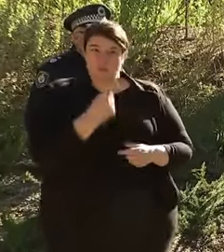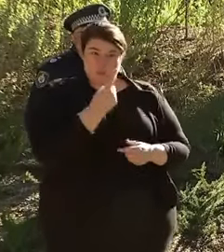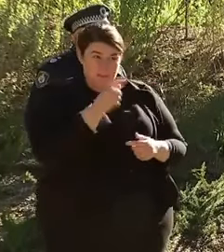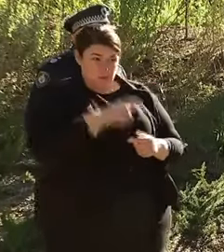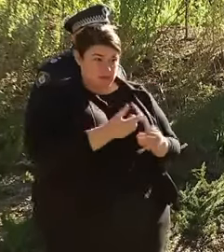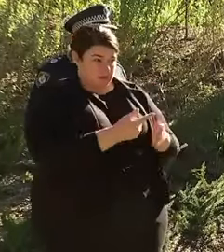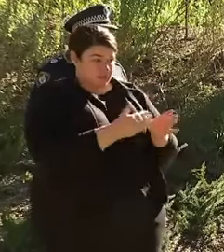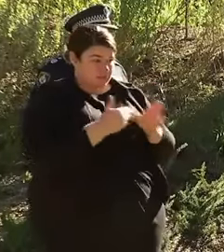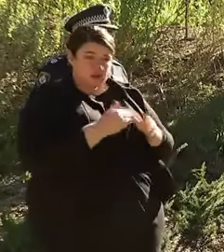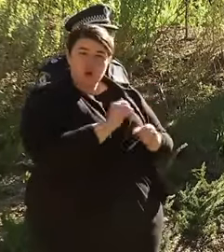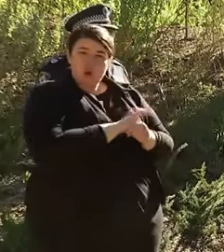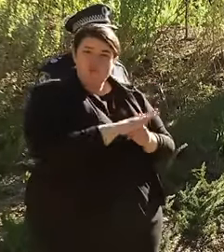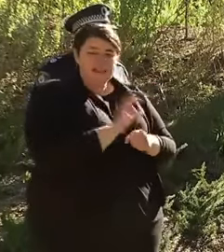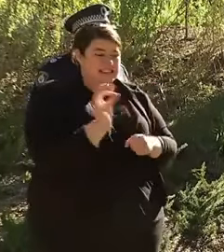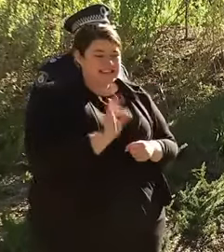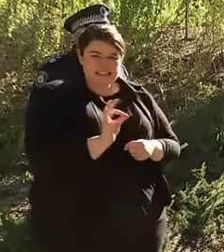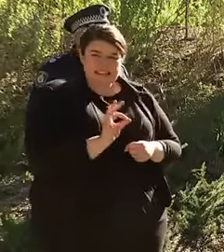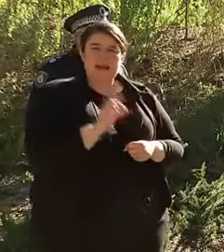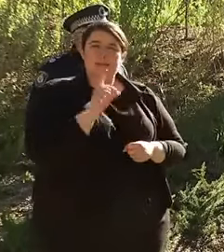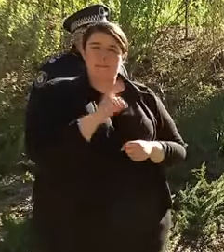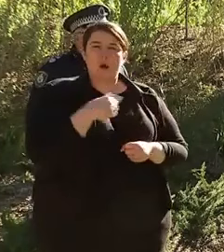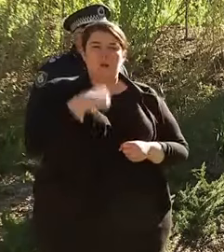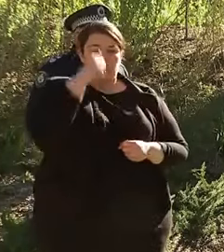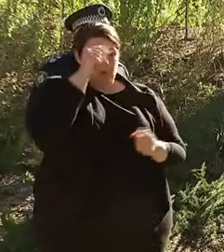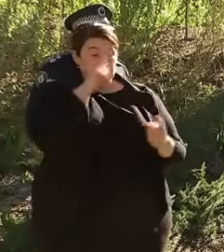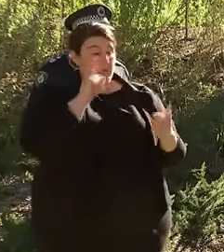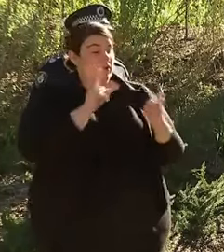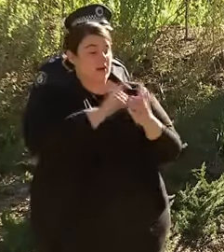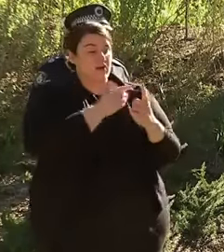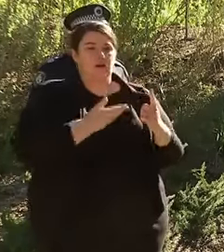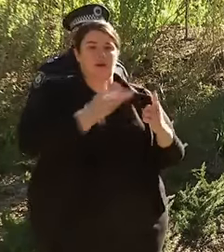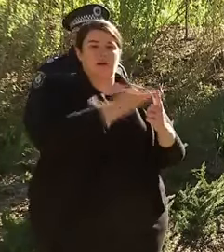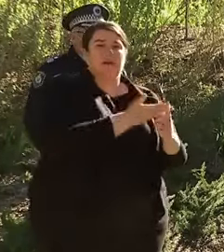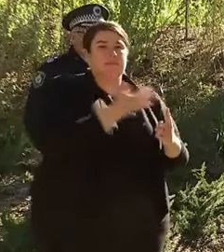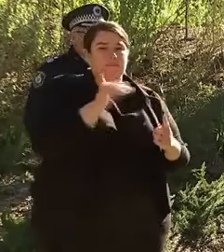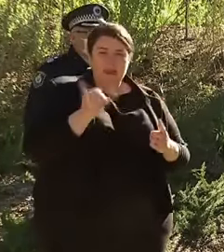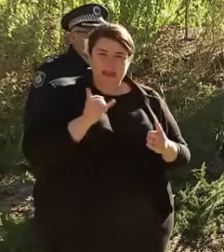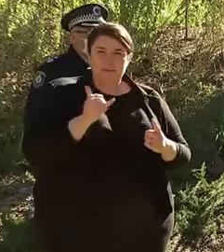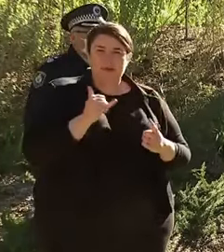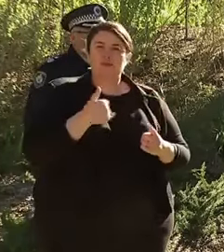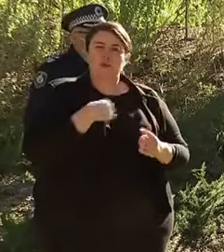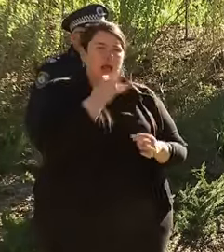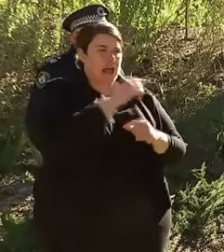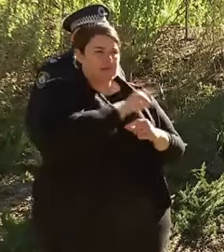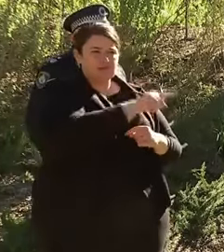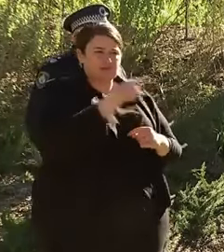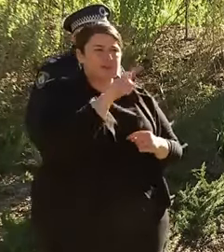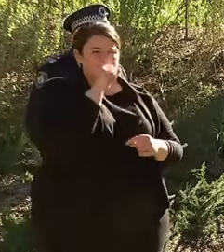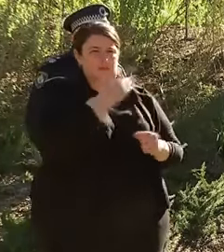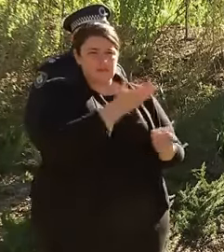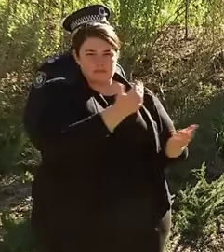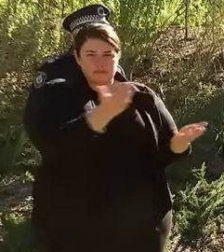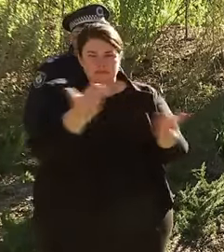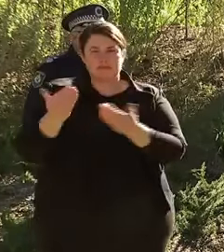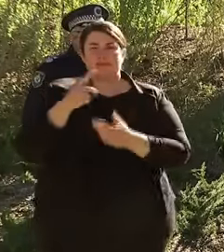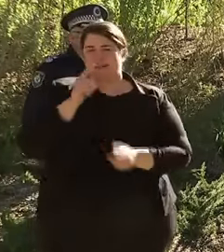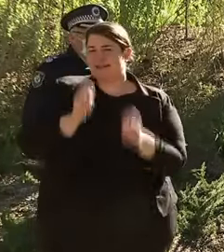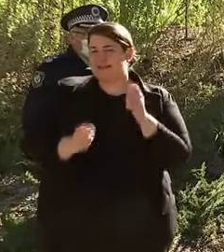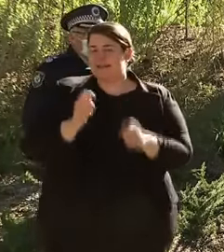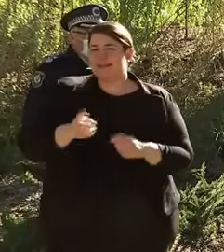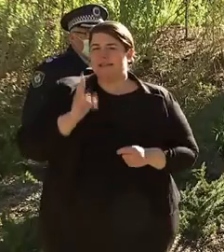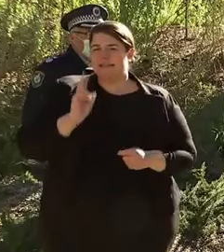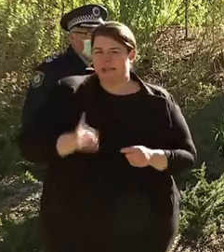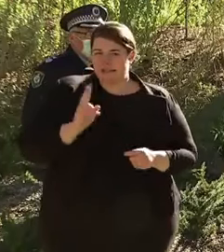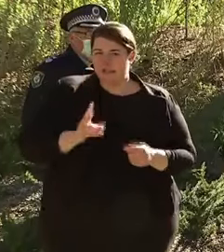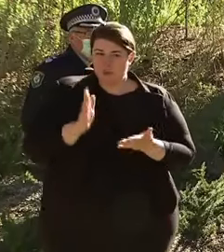we are aware that there are some contacts of the cases. So we are reaching out to those individuals and arranging retesting of those